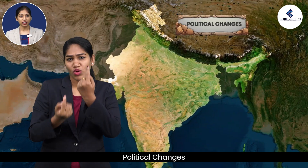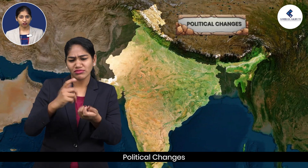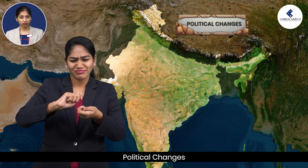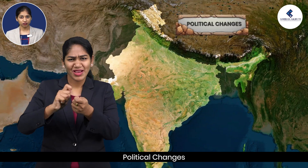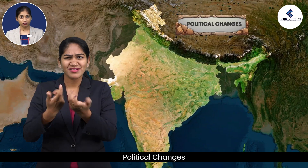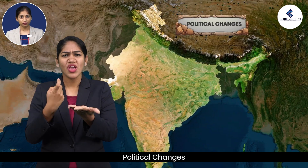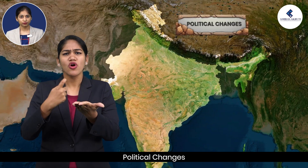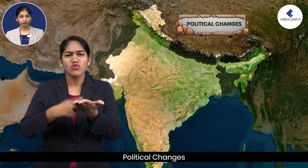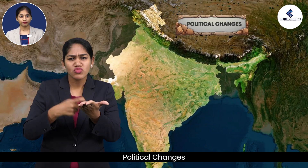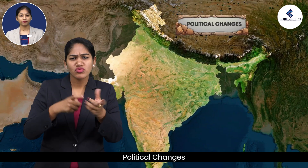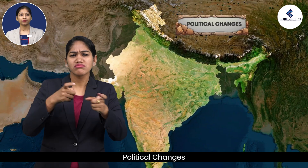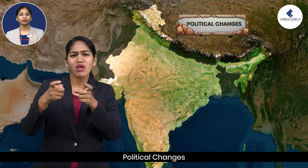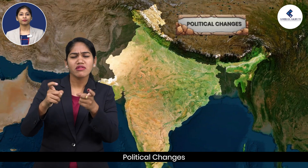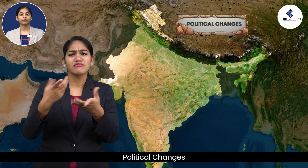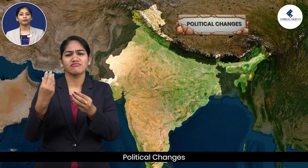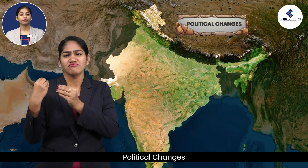Political changes.